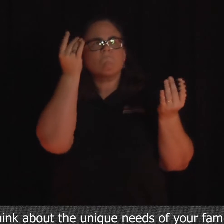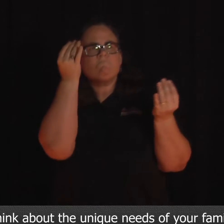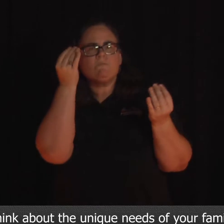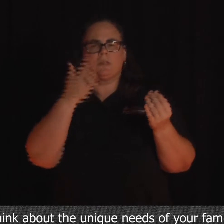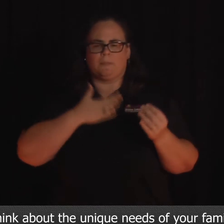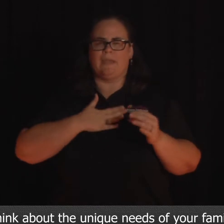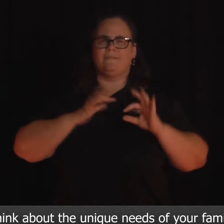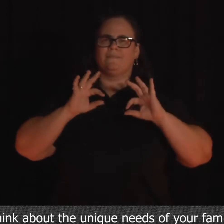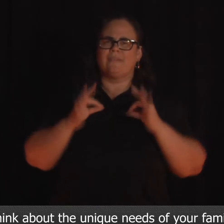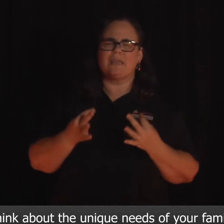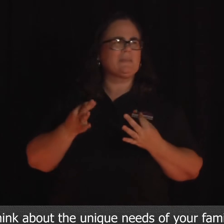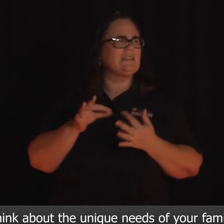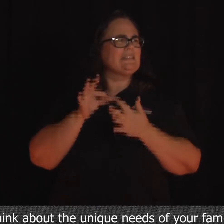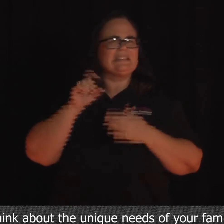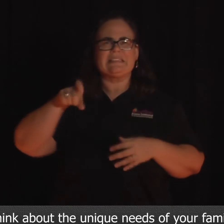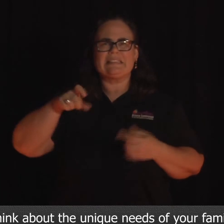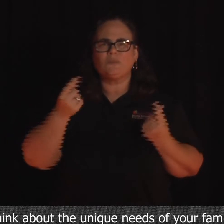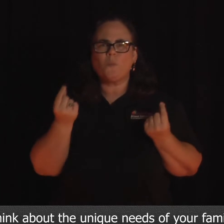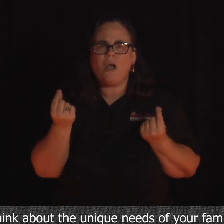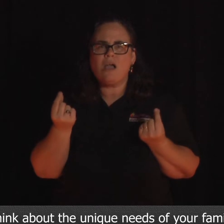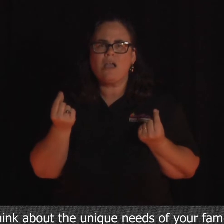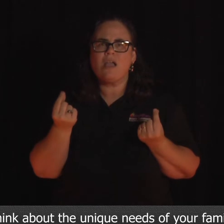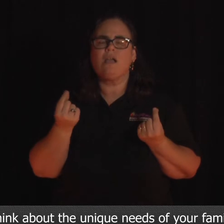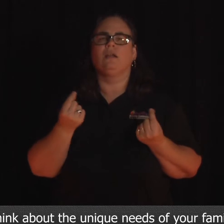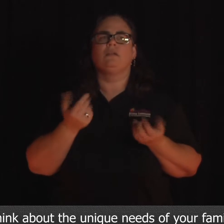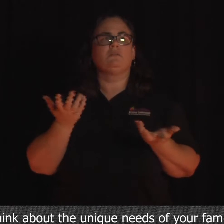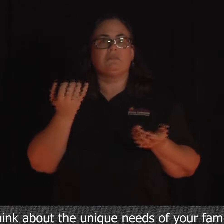Think about the unique needs of your family.